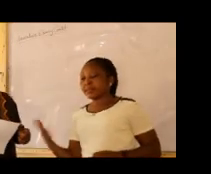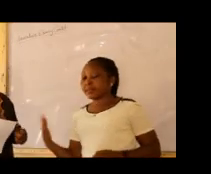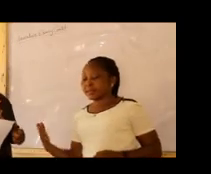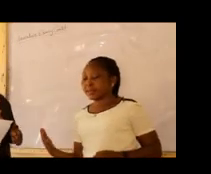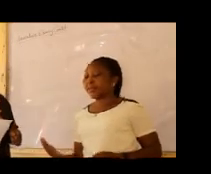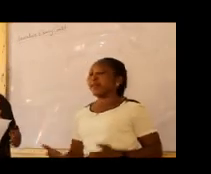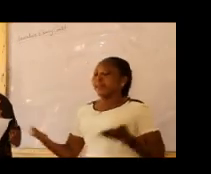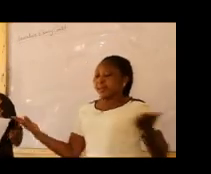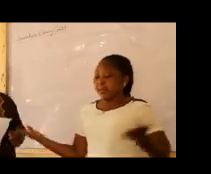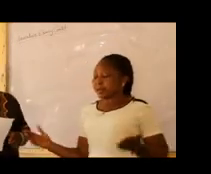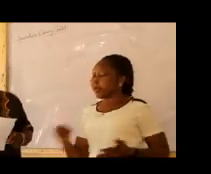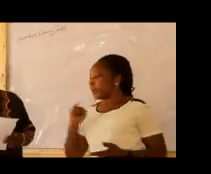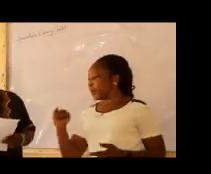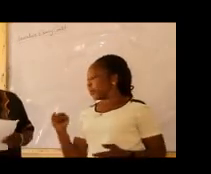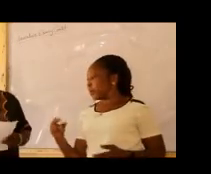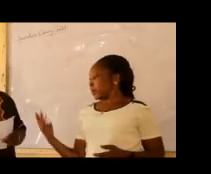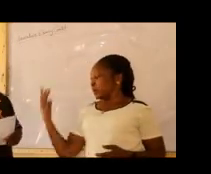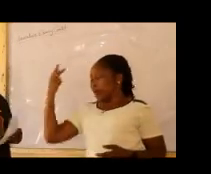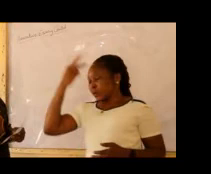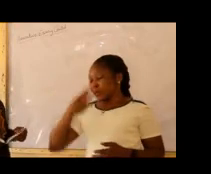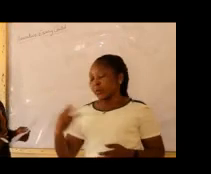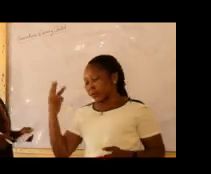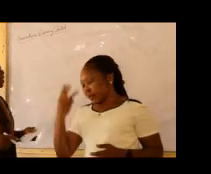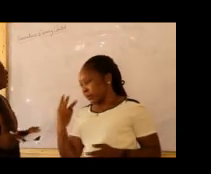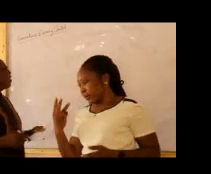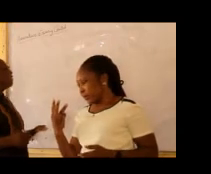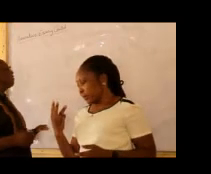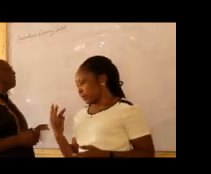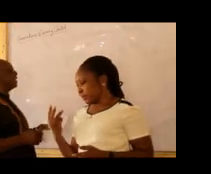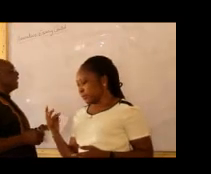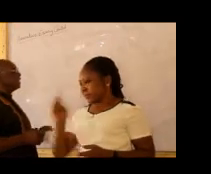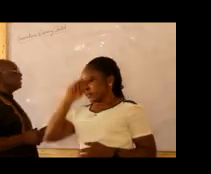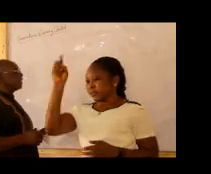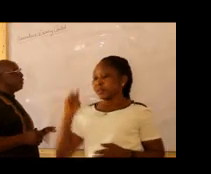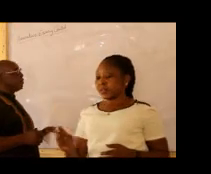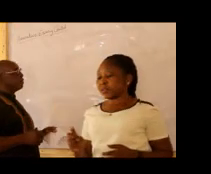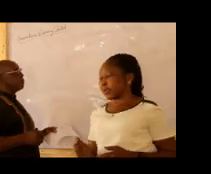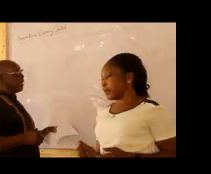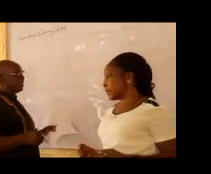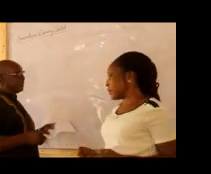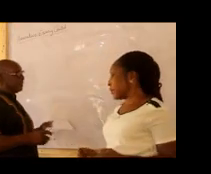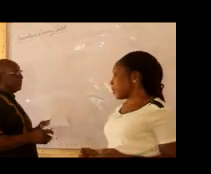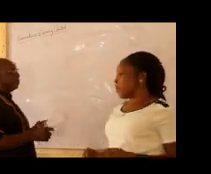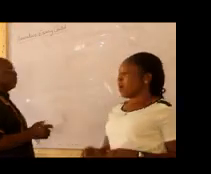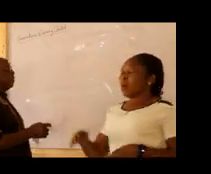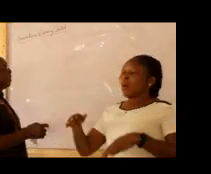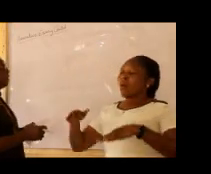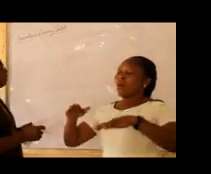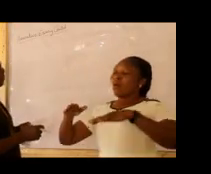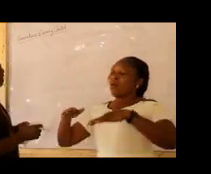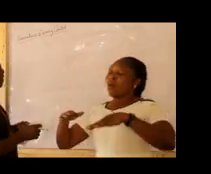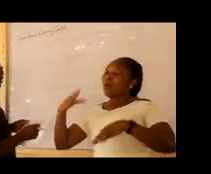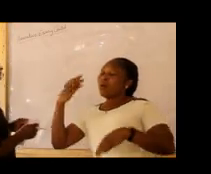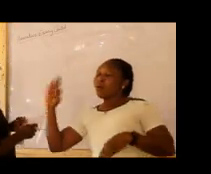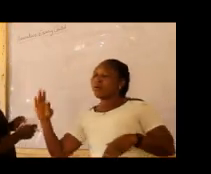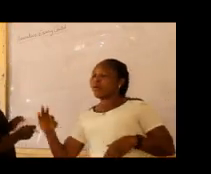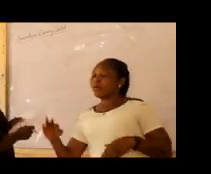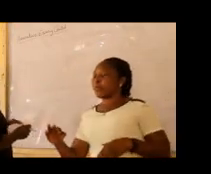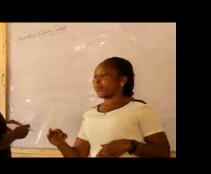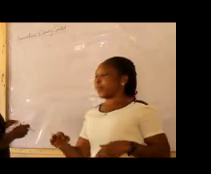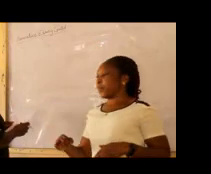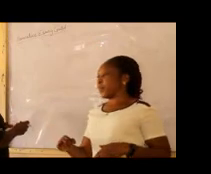Here is WAEC assessment of length of words. Before